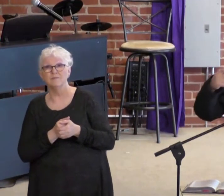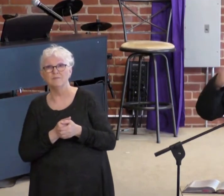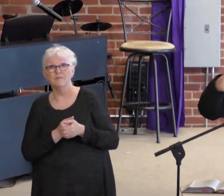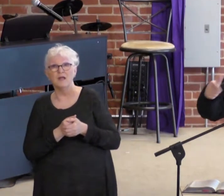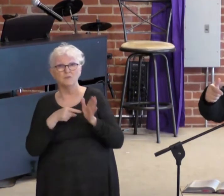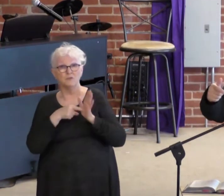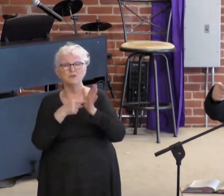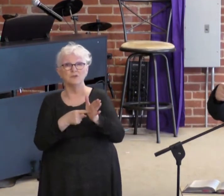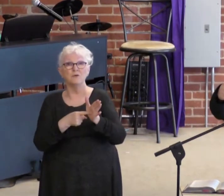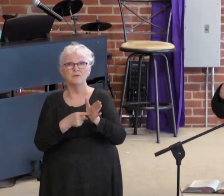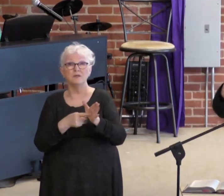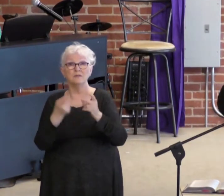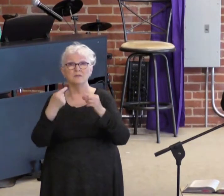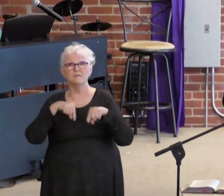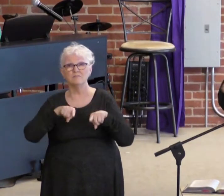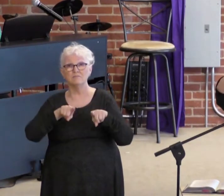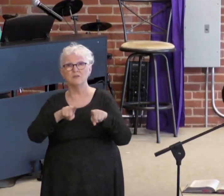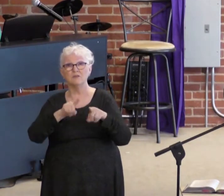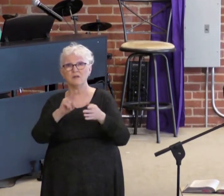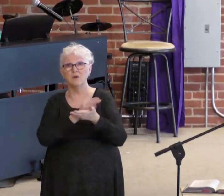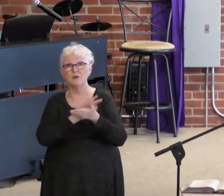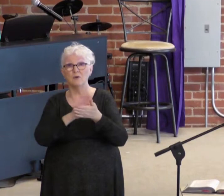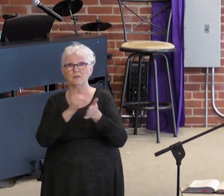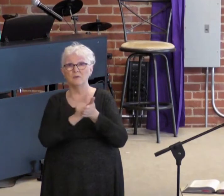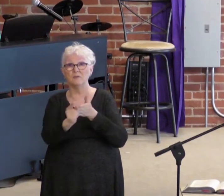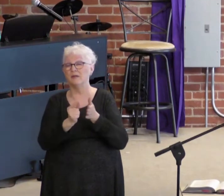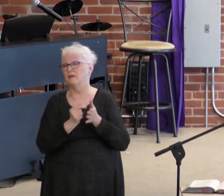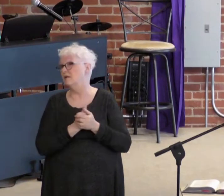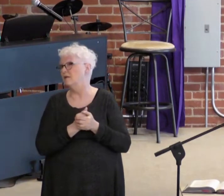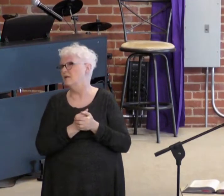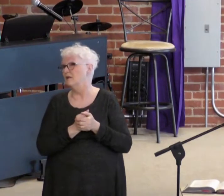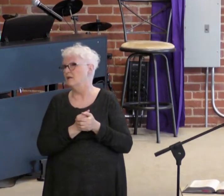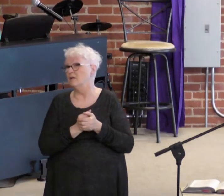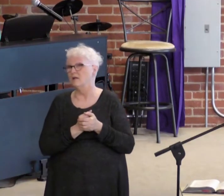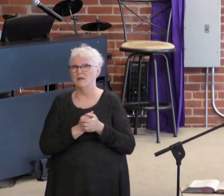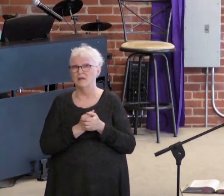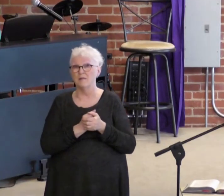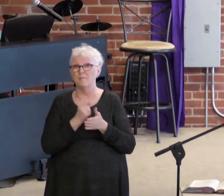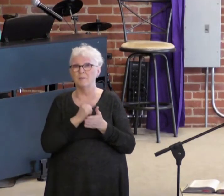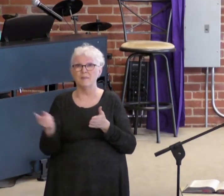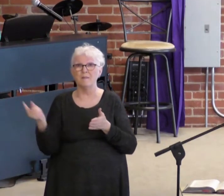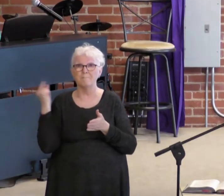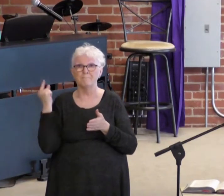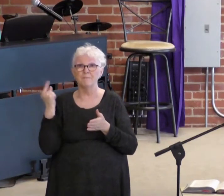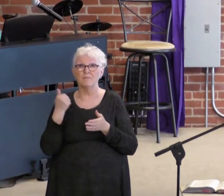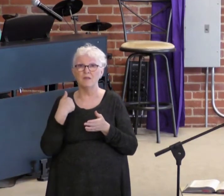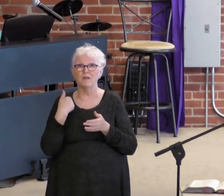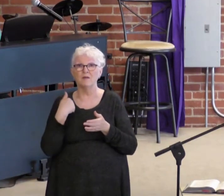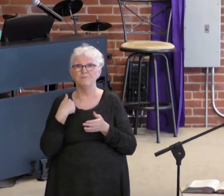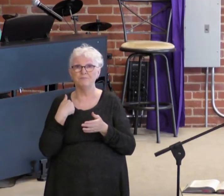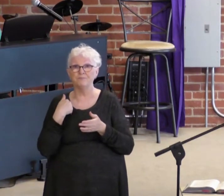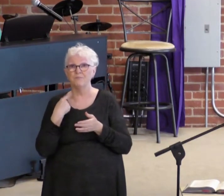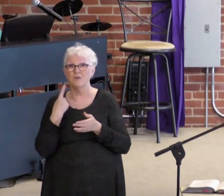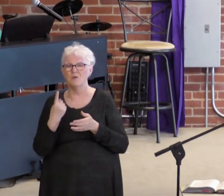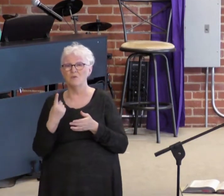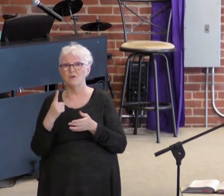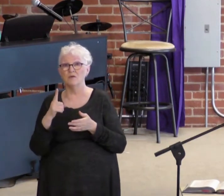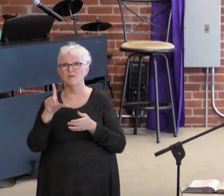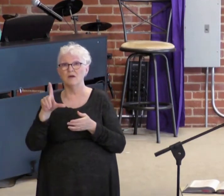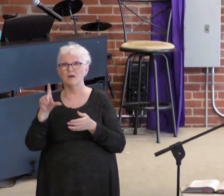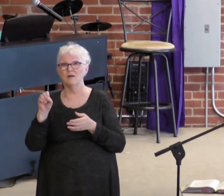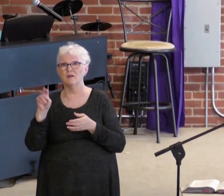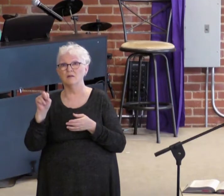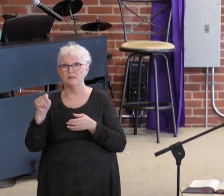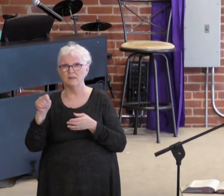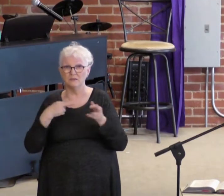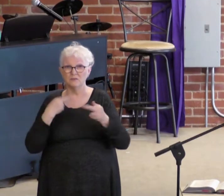2 weeks during Holy Week. By the way, this past week we ran one of our Lenten revival services with Pastor Billy Bird. If